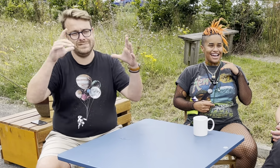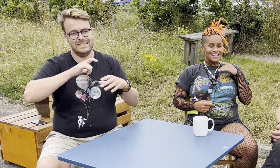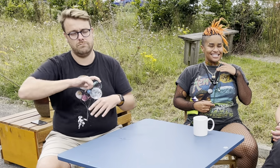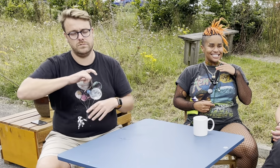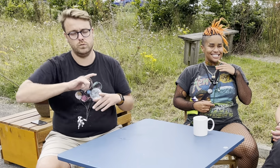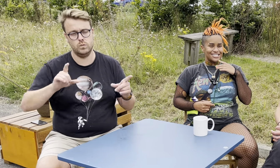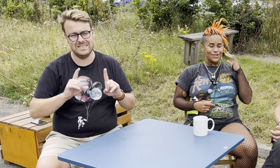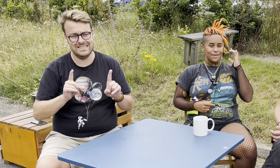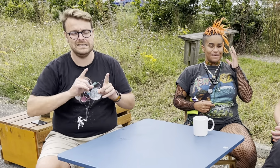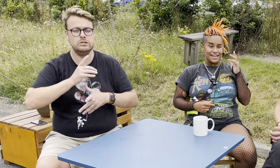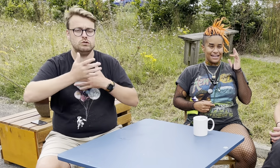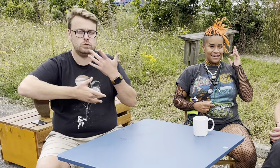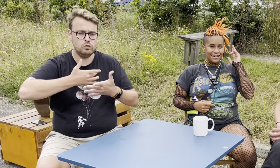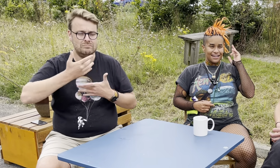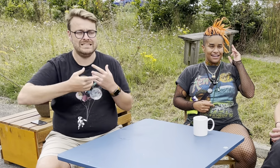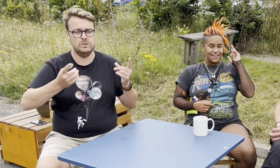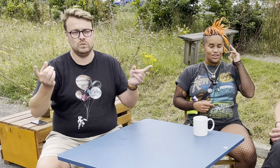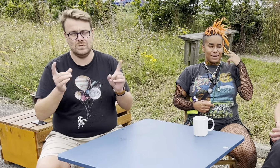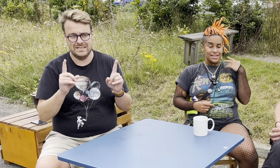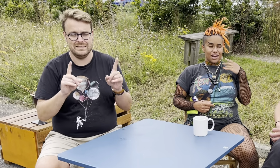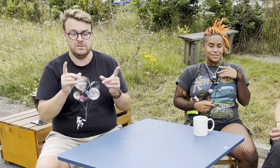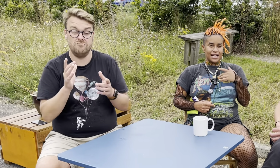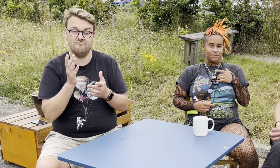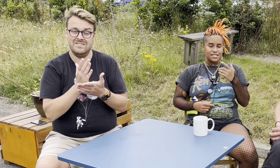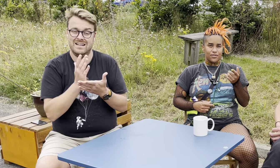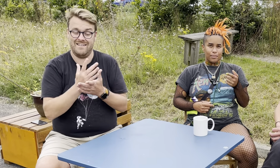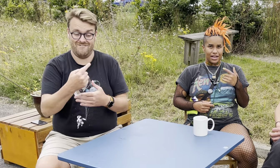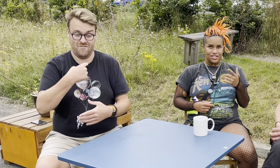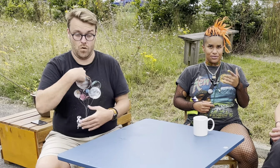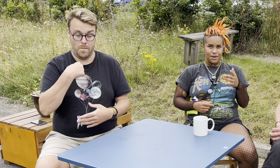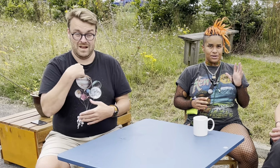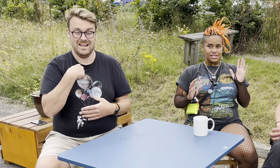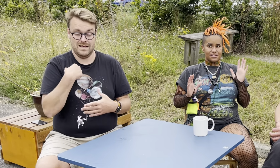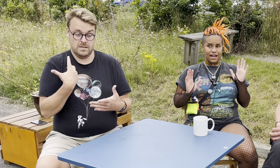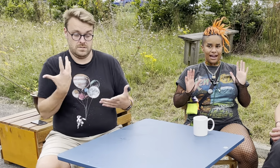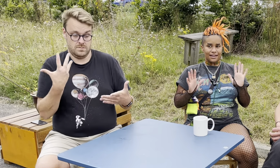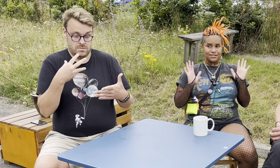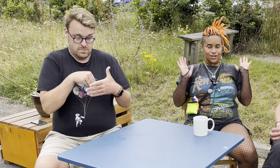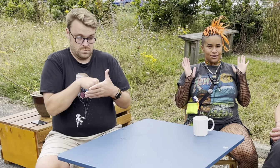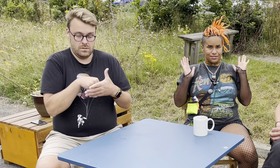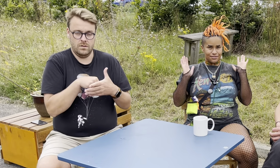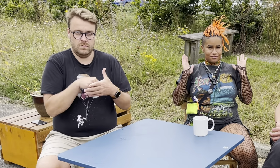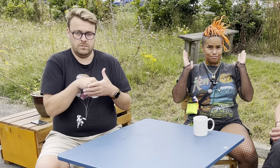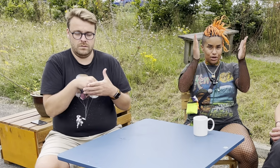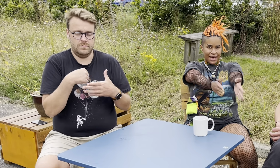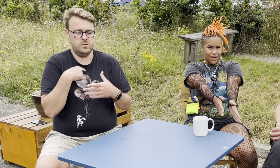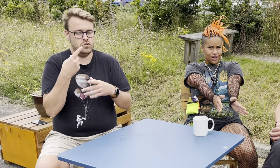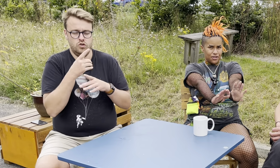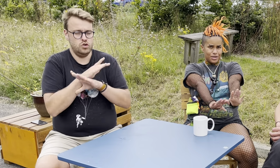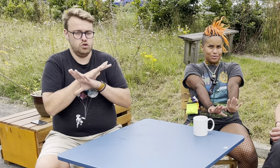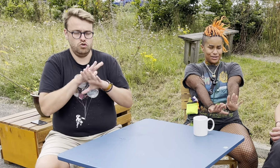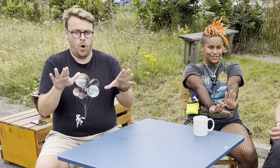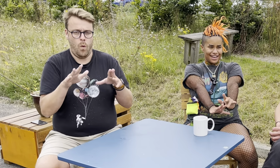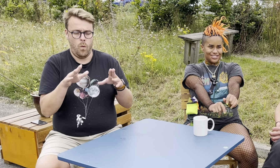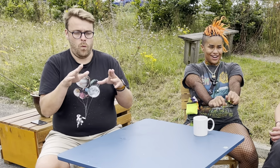and so for me, the main thing I was telling myself coming into it was like, don't put that on other people, like try and